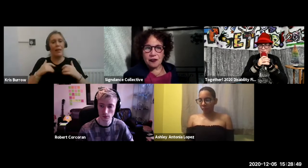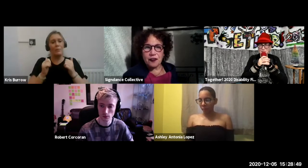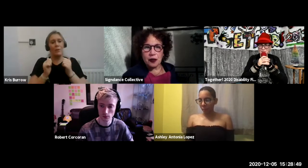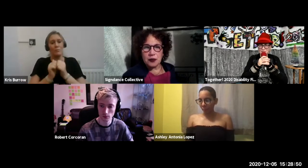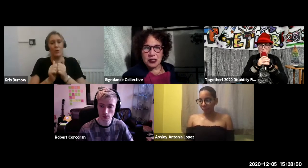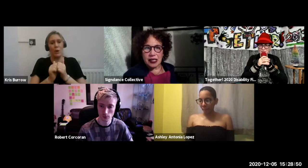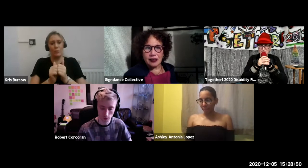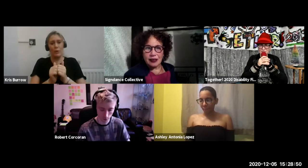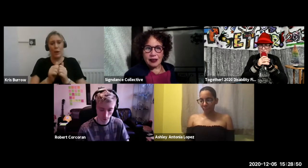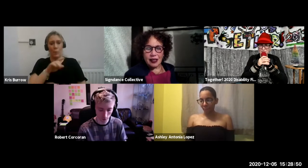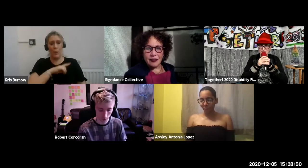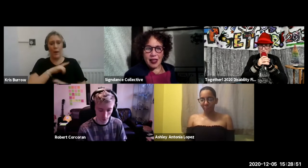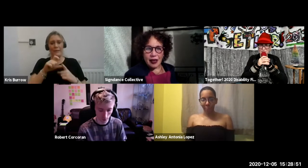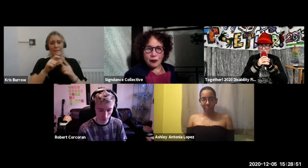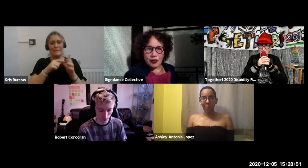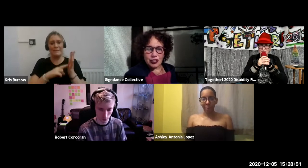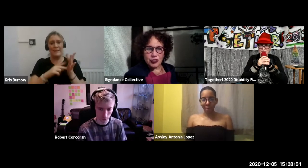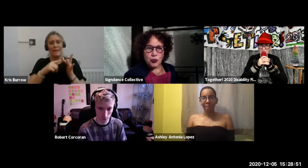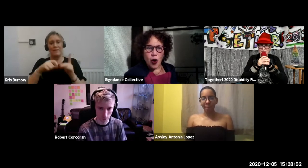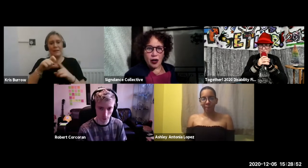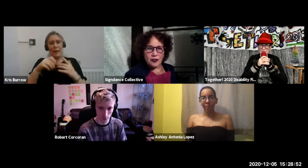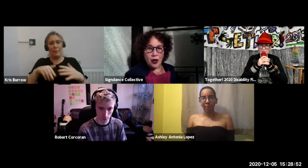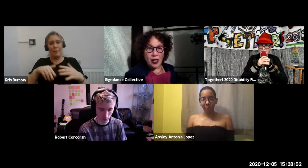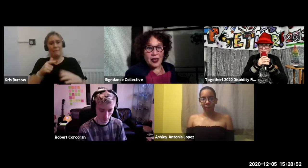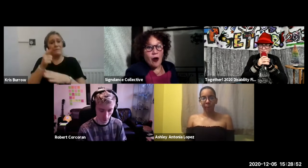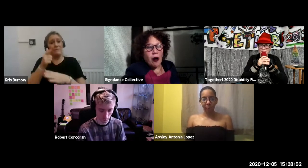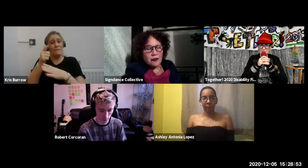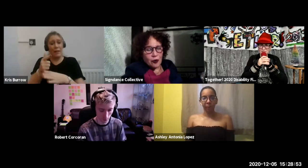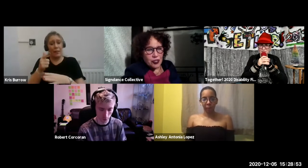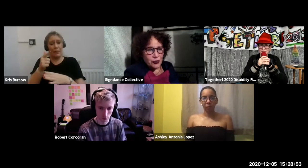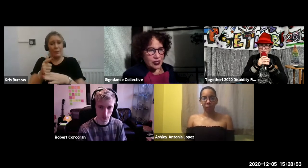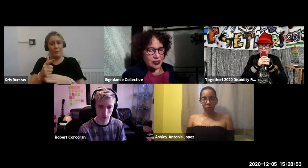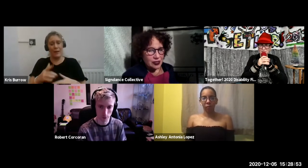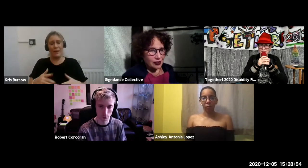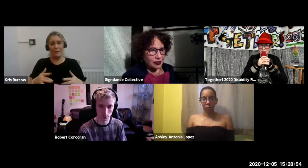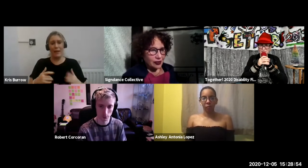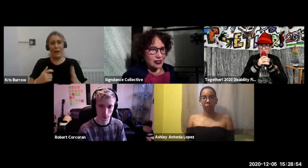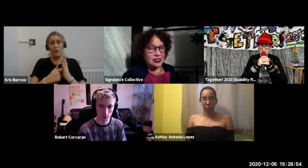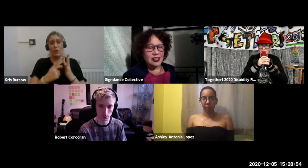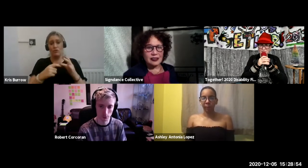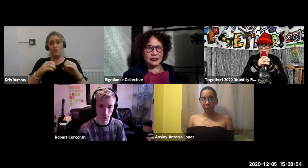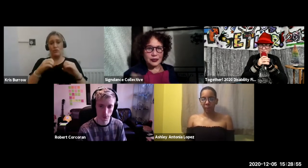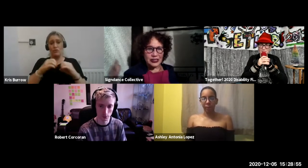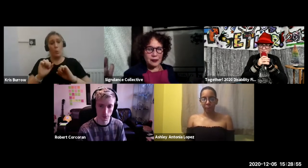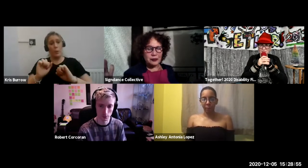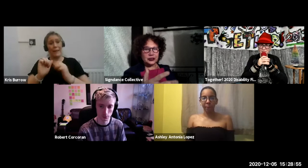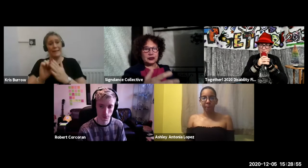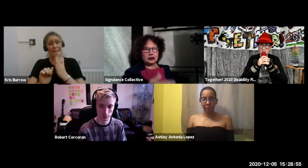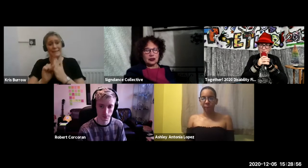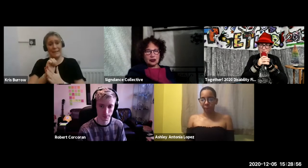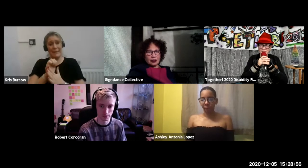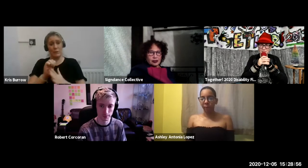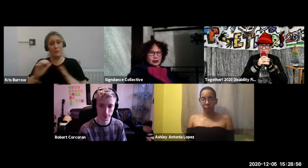David had filmed me in that was just worked very well. And then Rob, of course, with his skills, was able